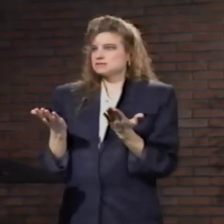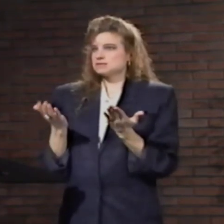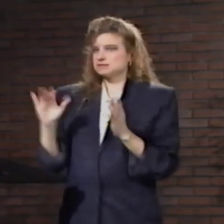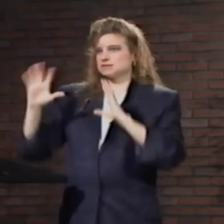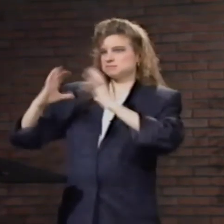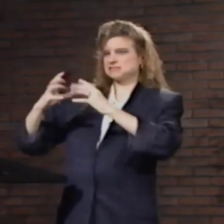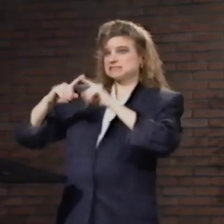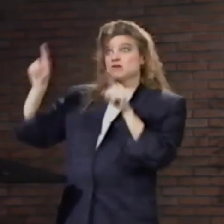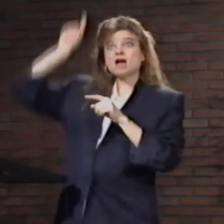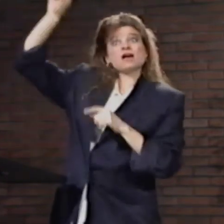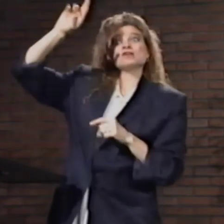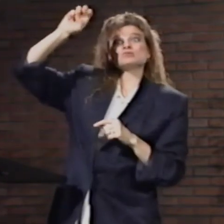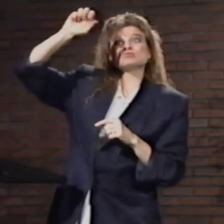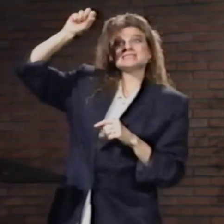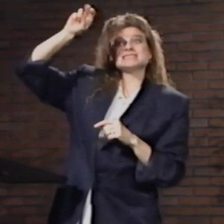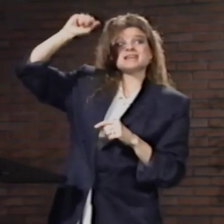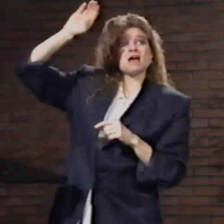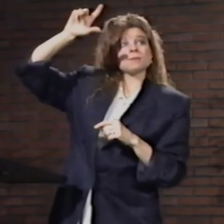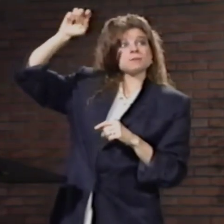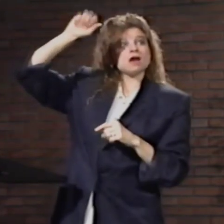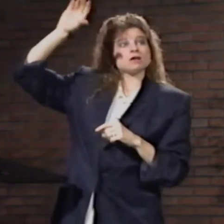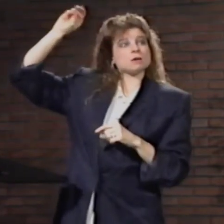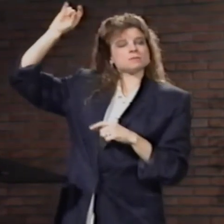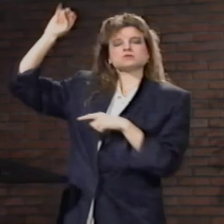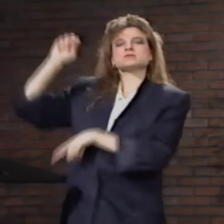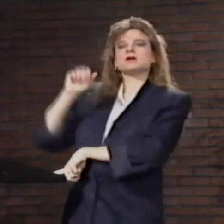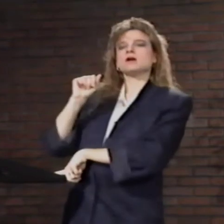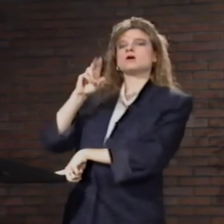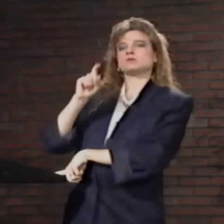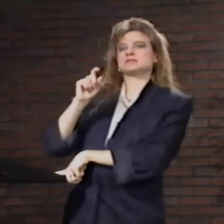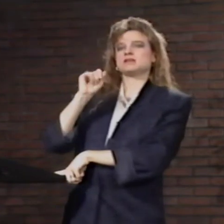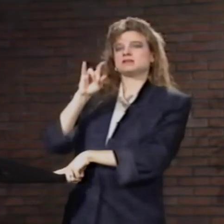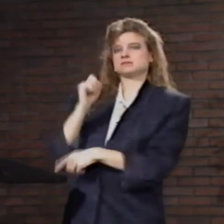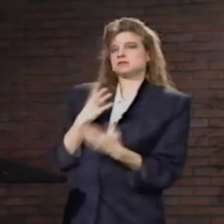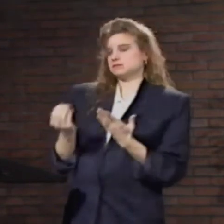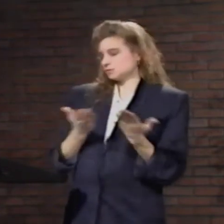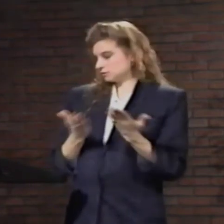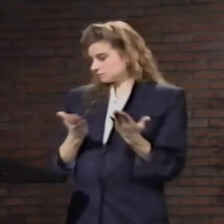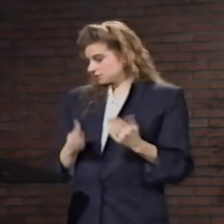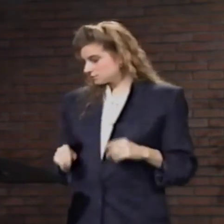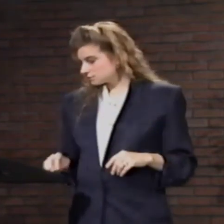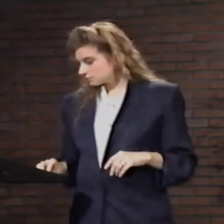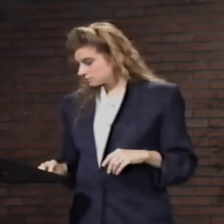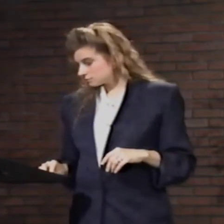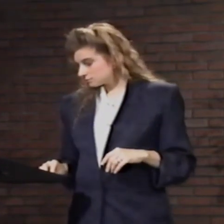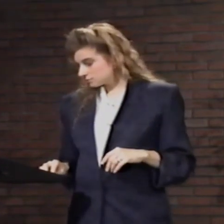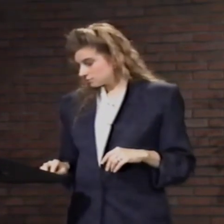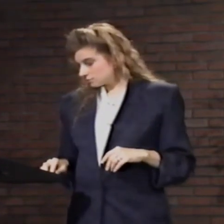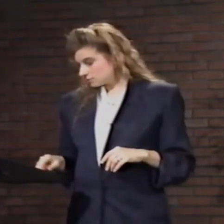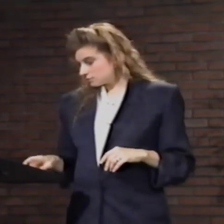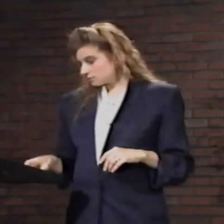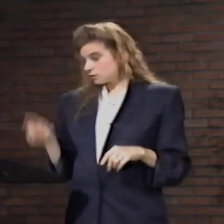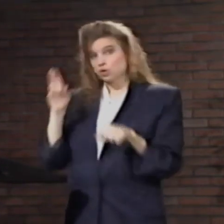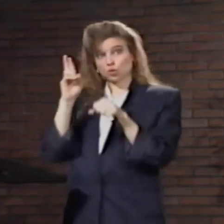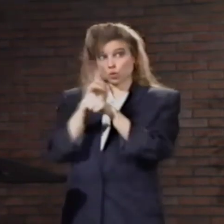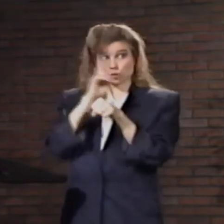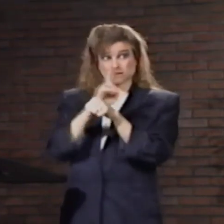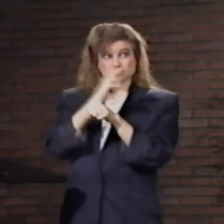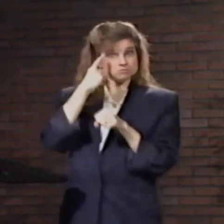Under Titles 2 and 3, interpreters are considered auxiliary aids and services. In the past, interpreters were referred to as